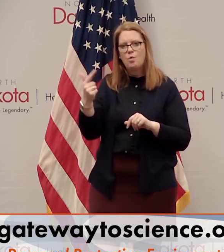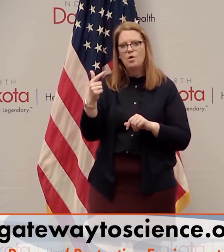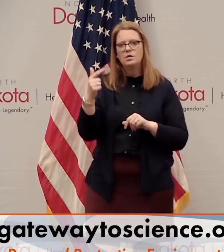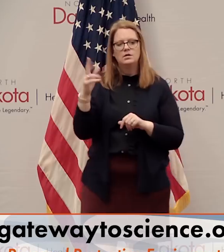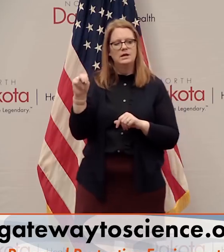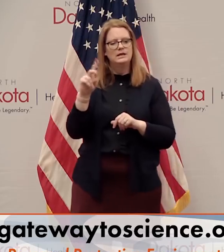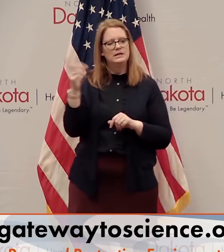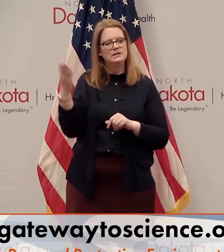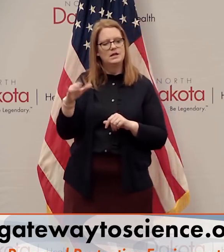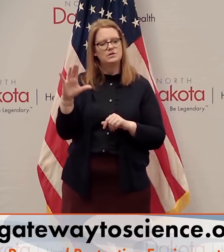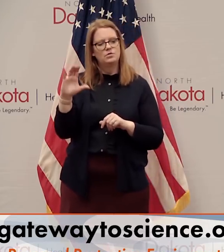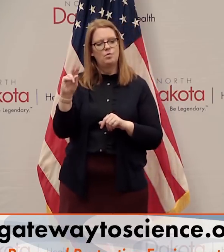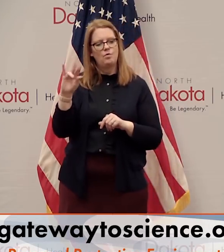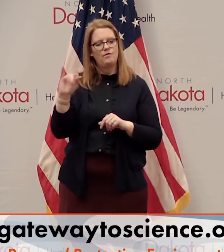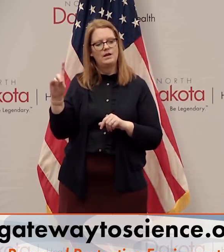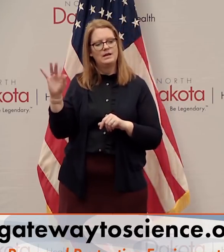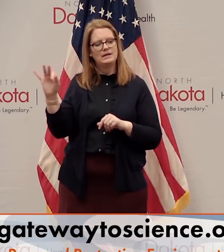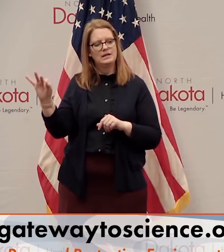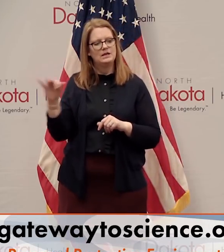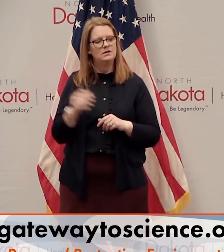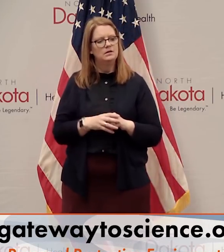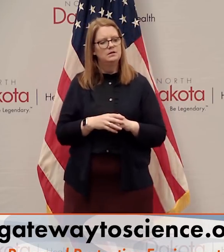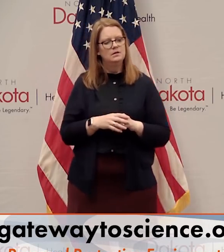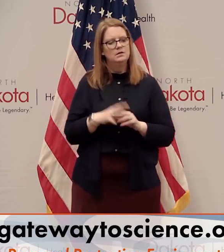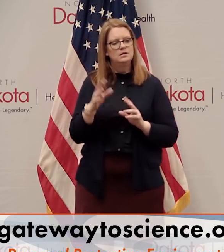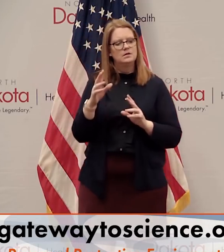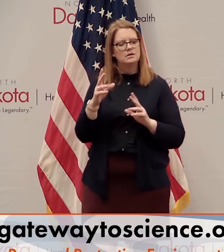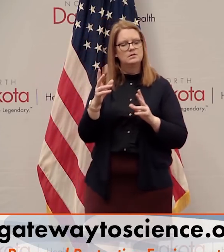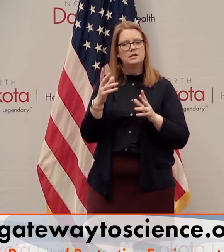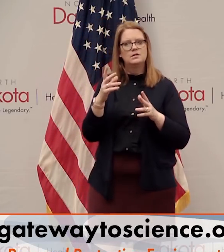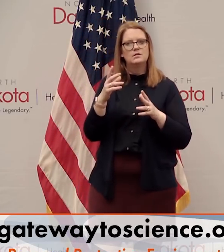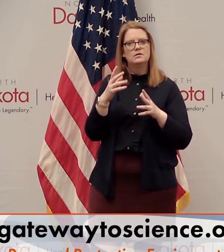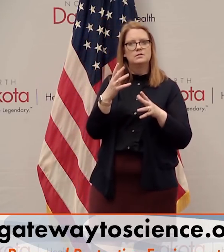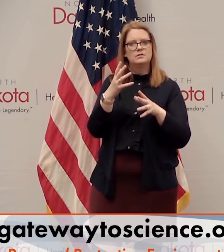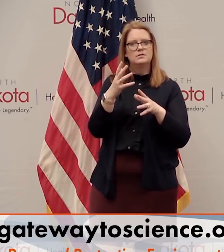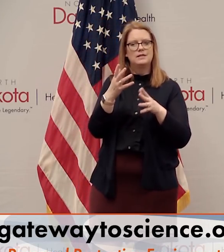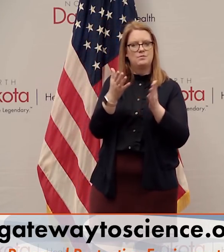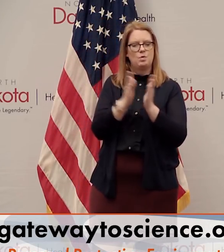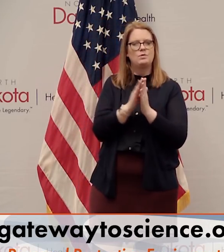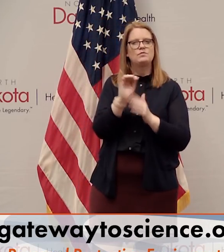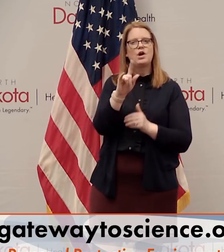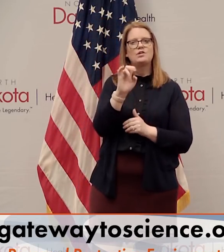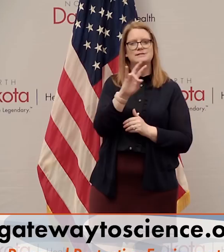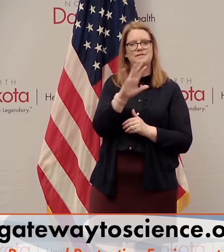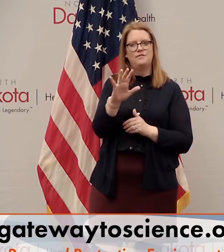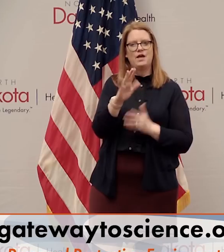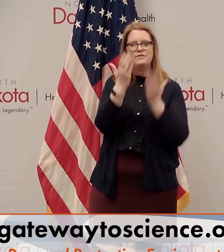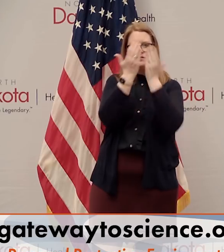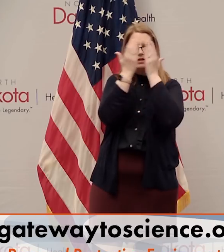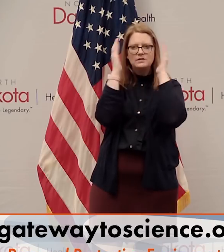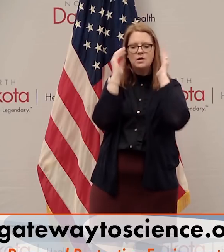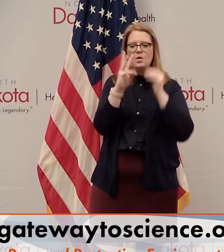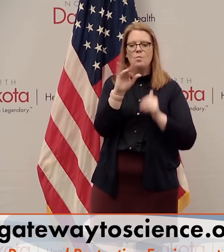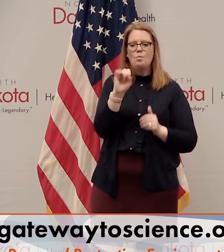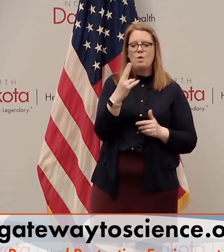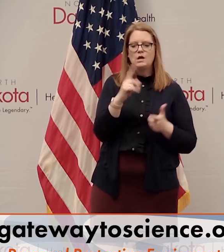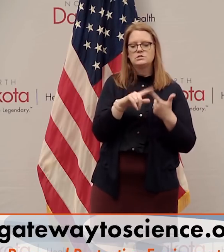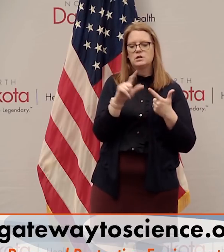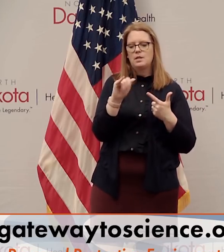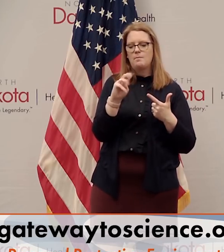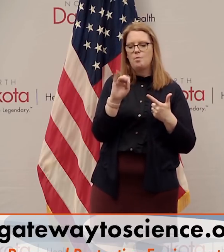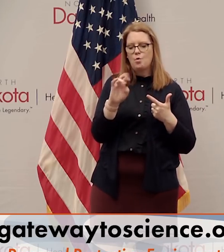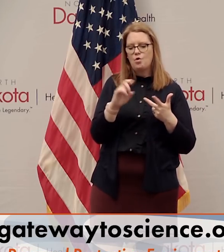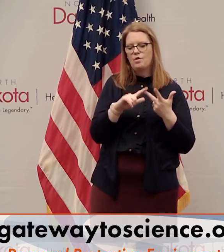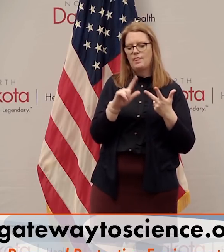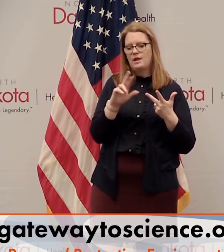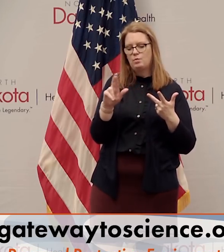gatewaytoscience.org/ND-COVID-19. Partners have already received requests for 174 face shields coming in from Walsh County, Lemoore County,